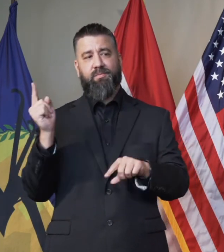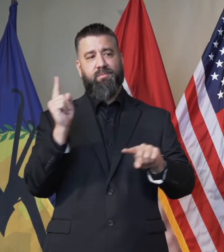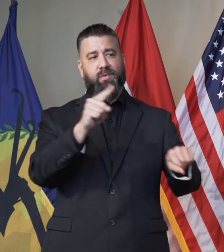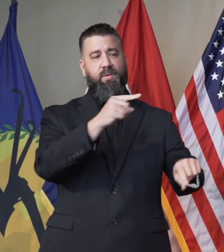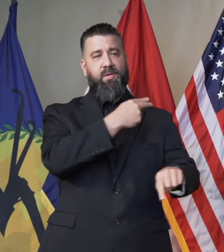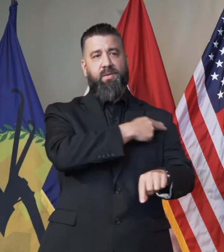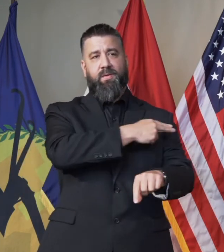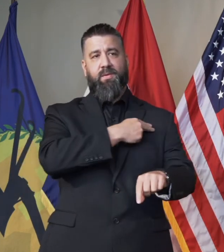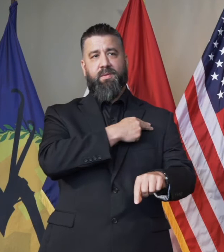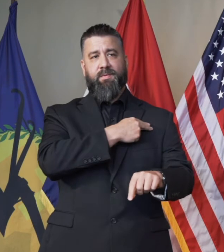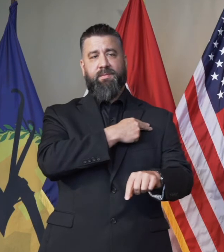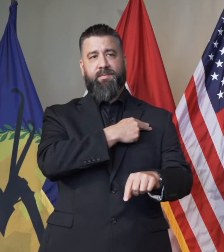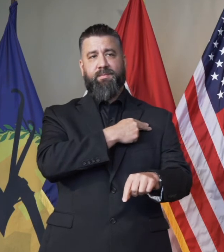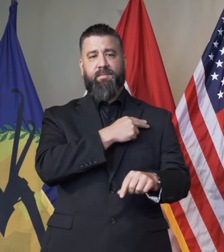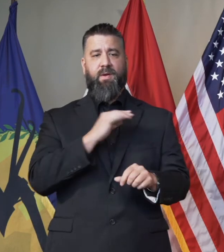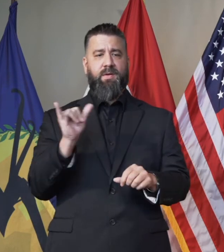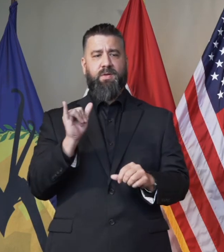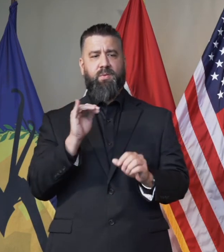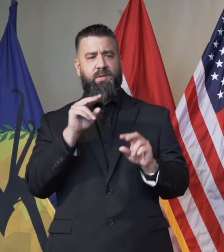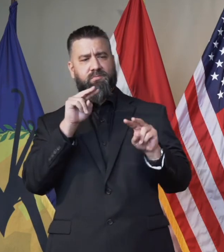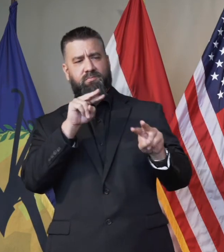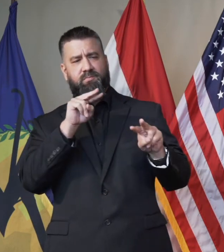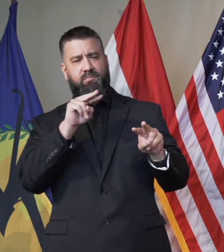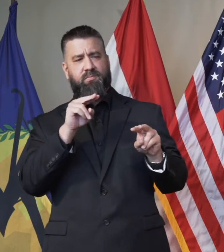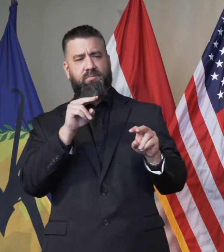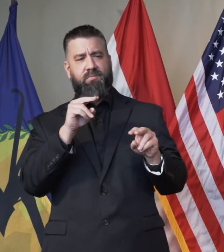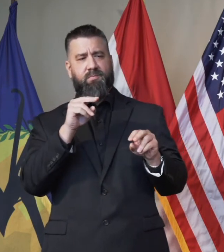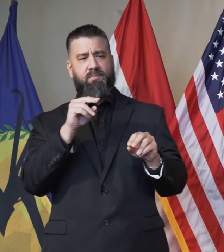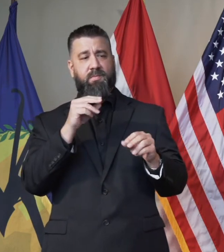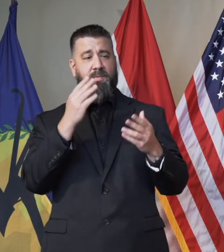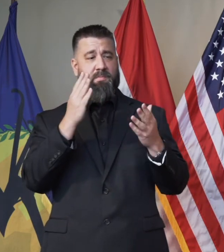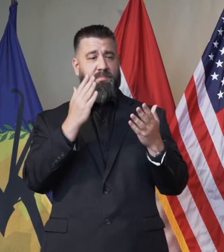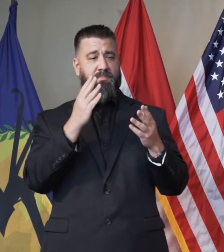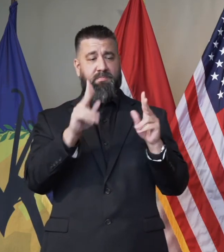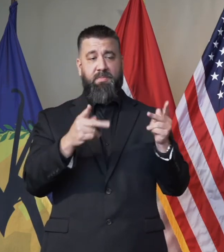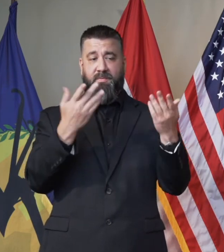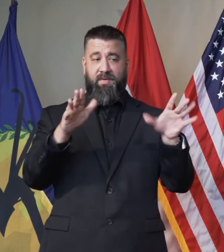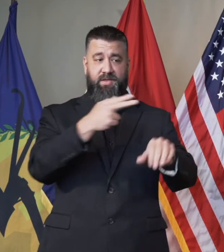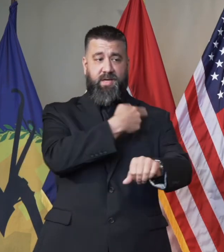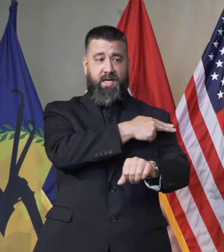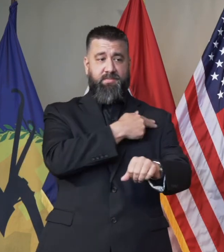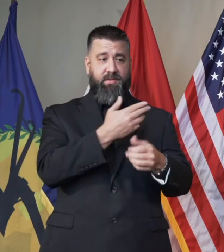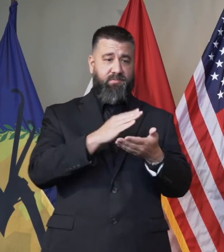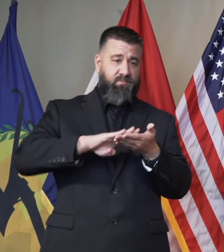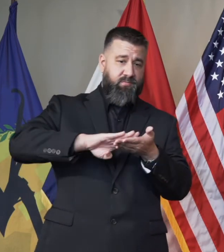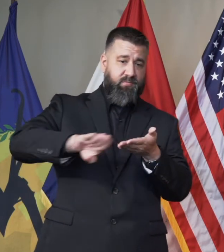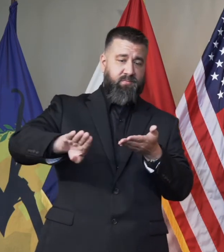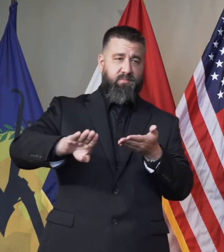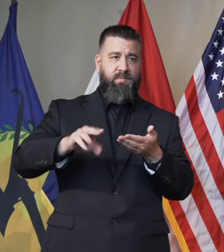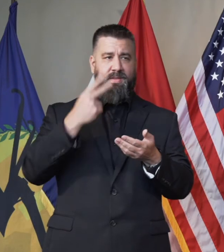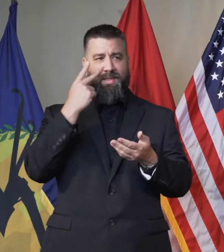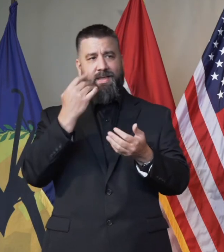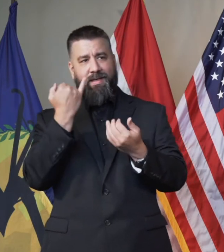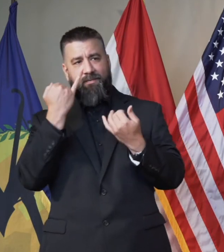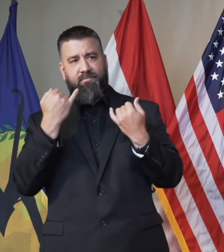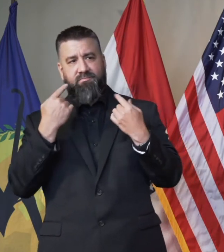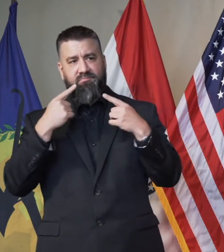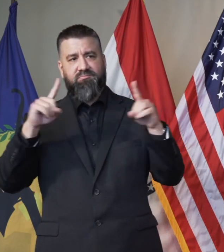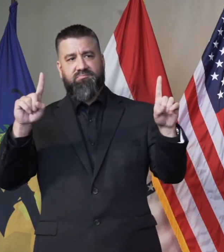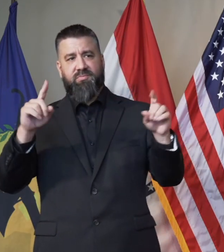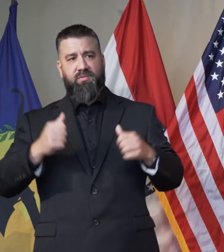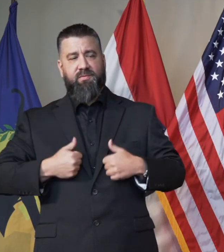also watching how well people do when they leave the hospital, and we expect medical advances to continue over